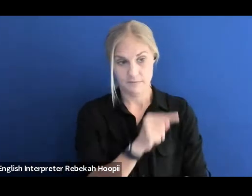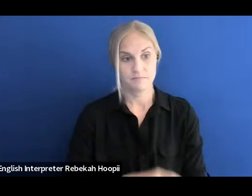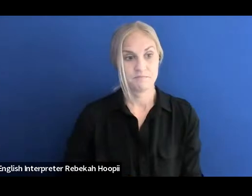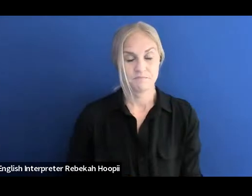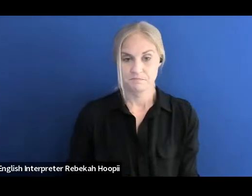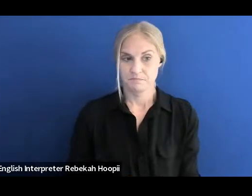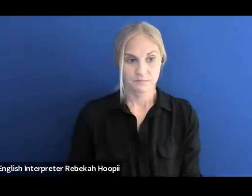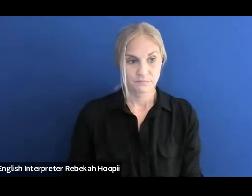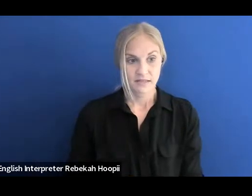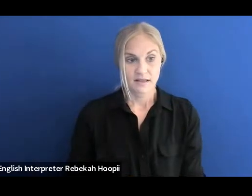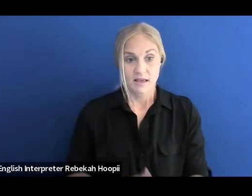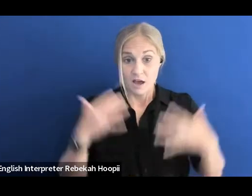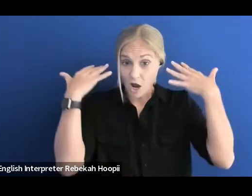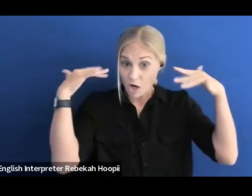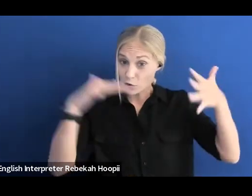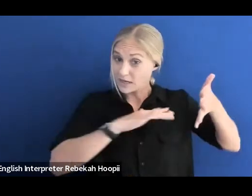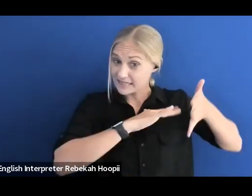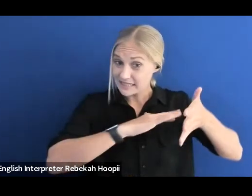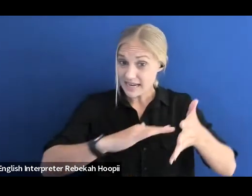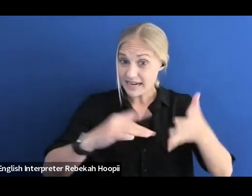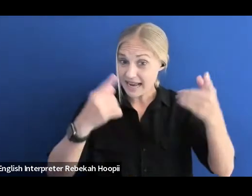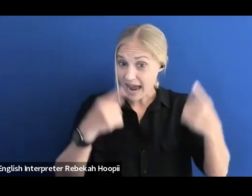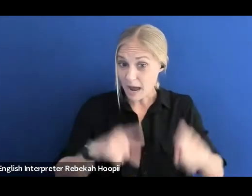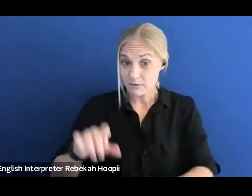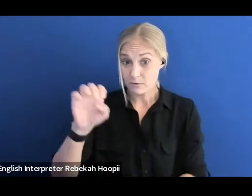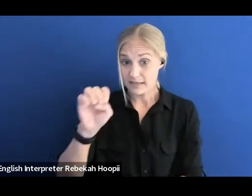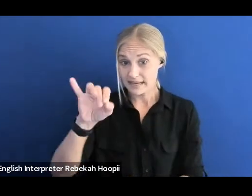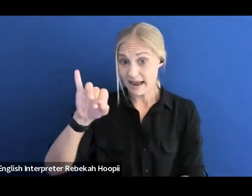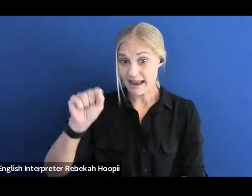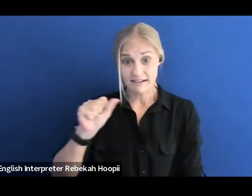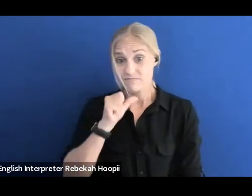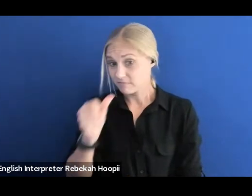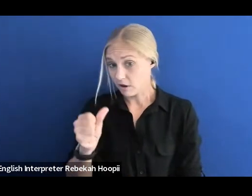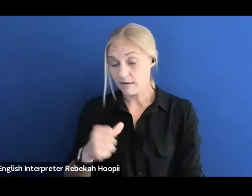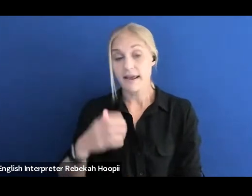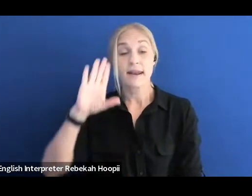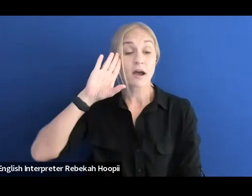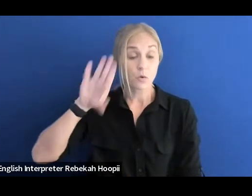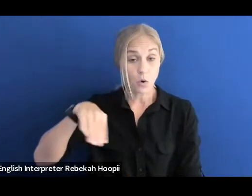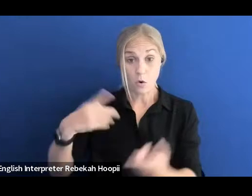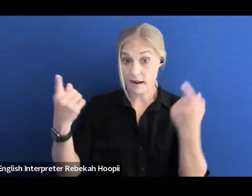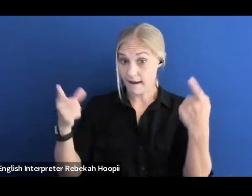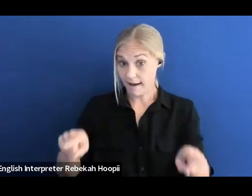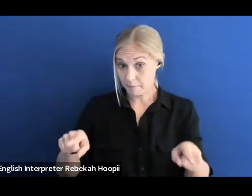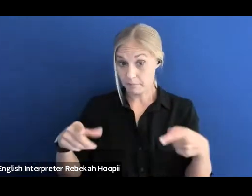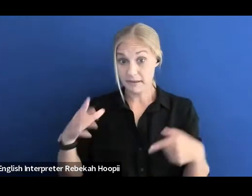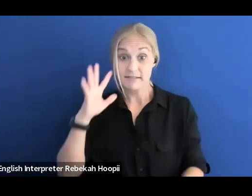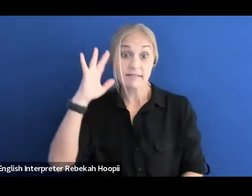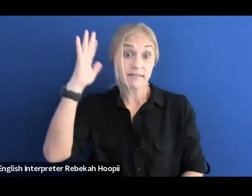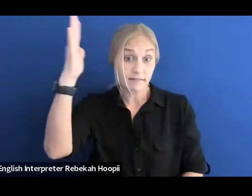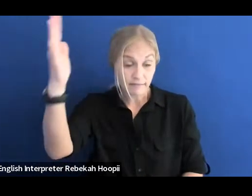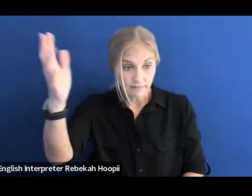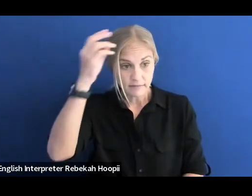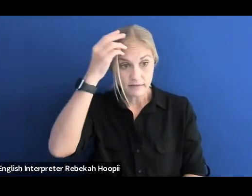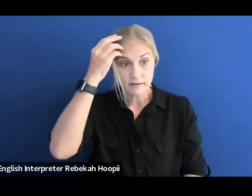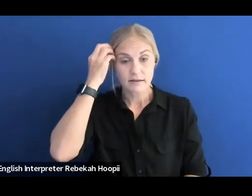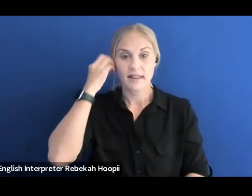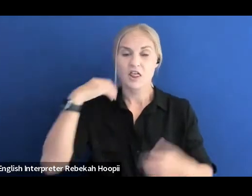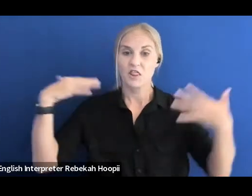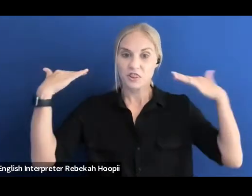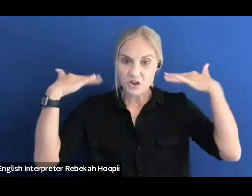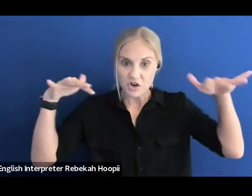don't think a noise study was conducted for this EIS, and I know that what's going to happen is that the